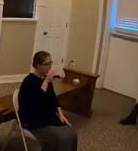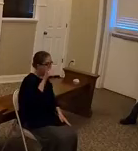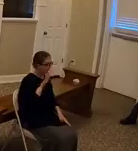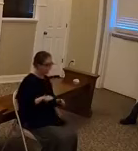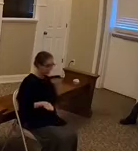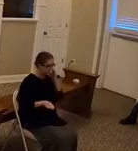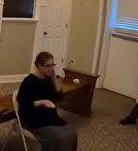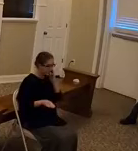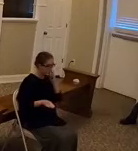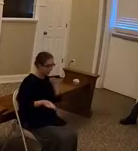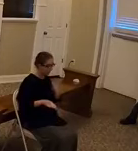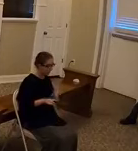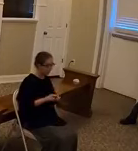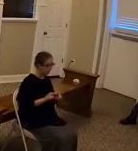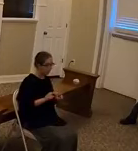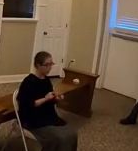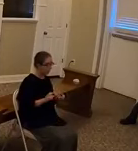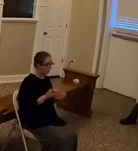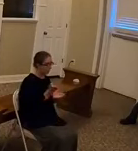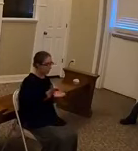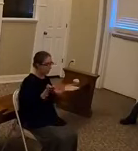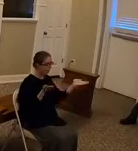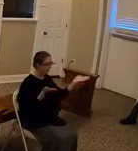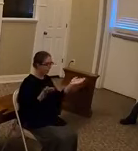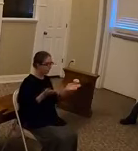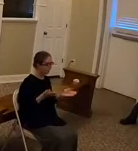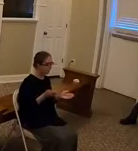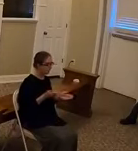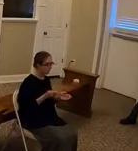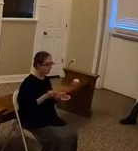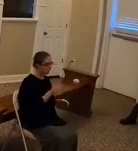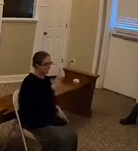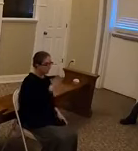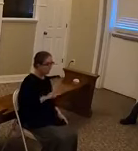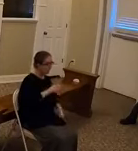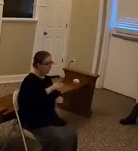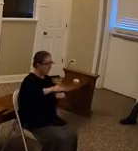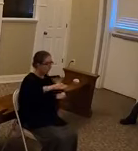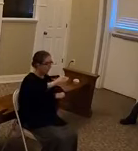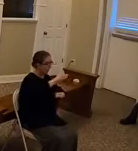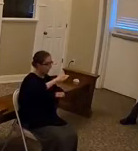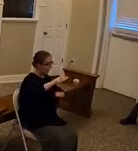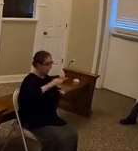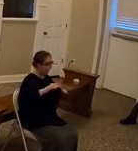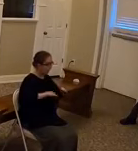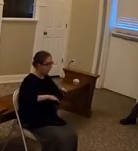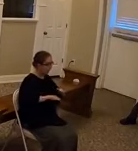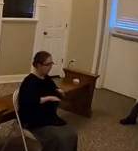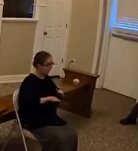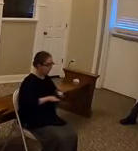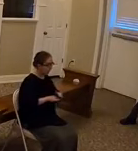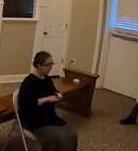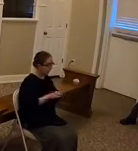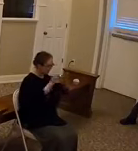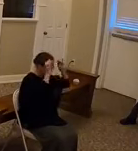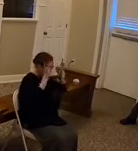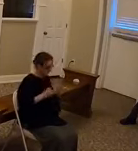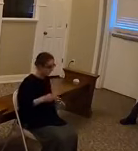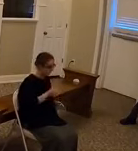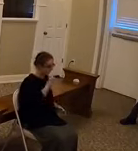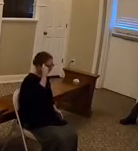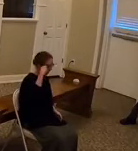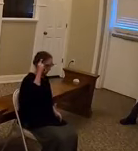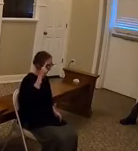child, differeth nothing but from a servant, though he be Lord of all, but is under tutors and governors until the